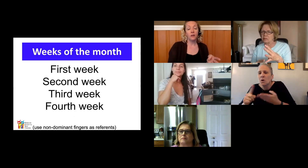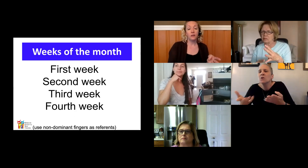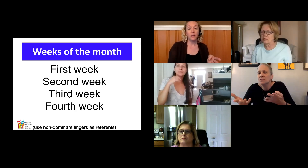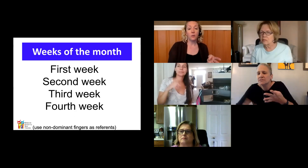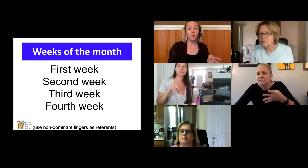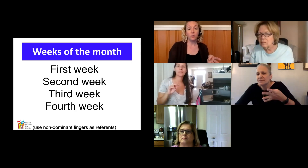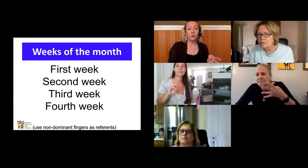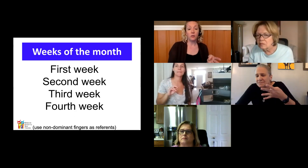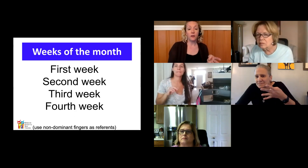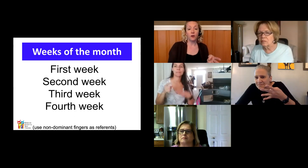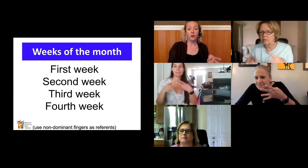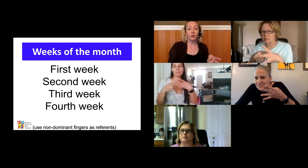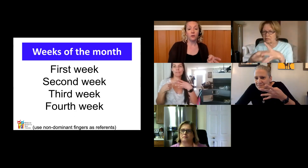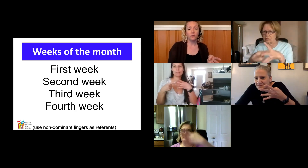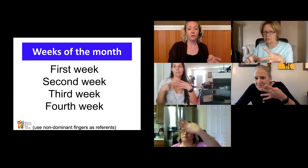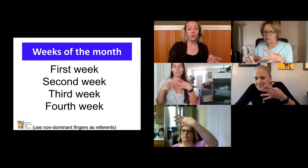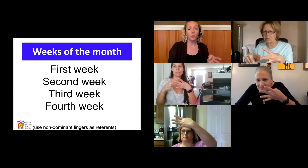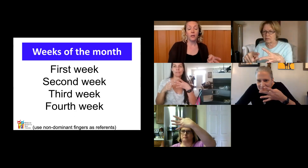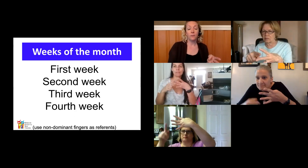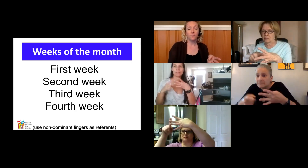would be which finger? Show me.